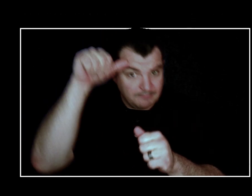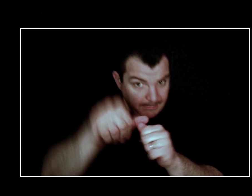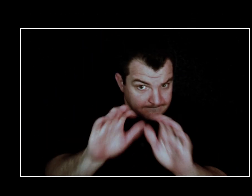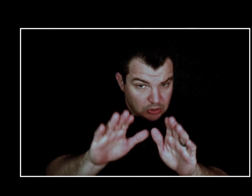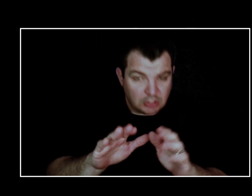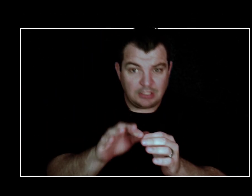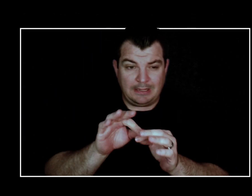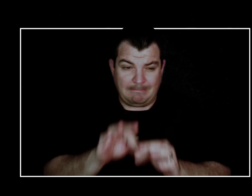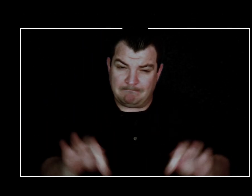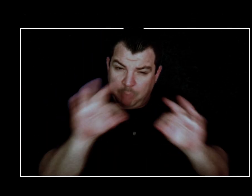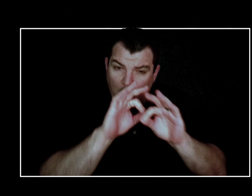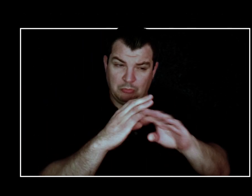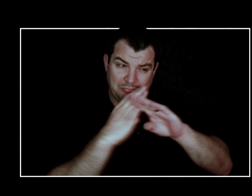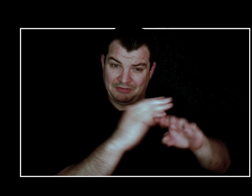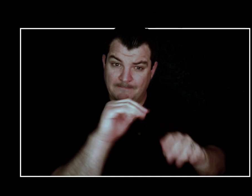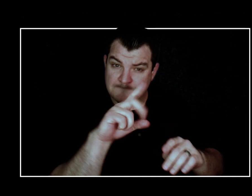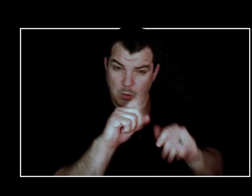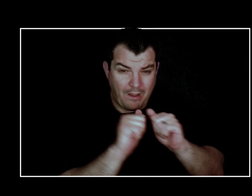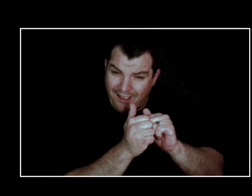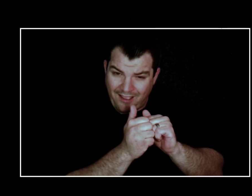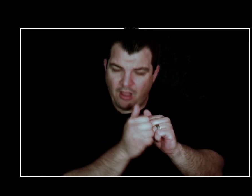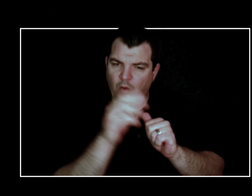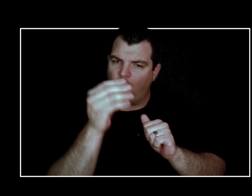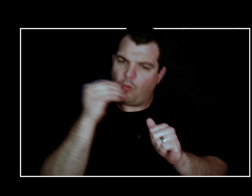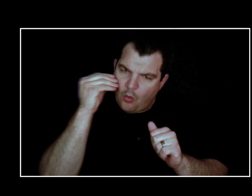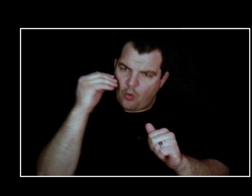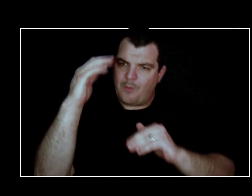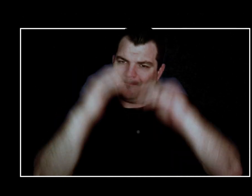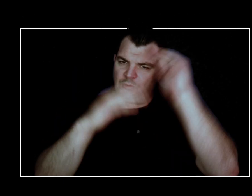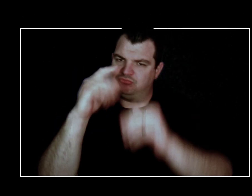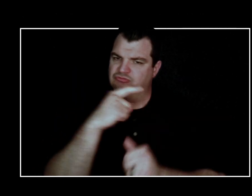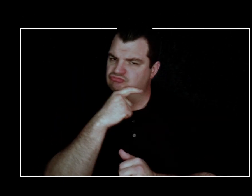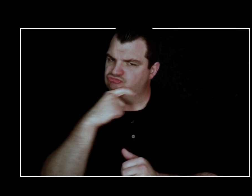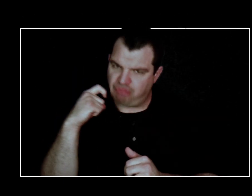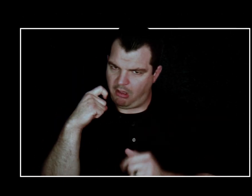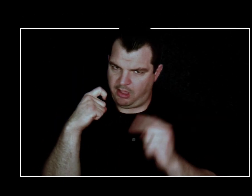Remember, the key to preventing mold is to keep your